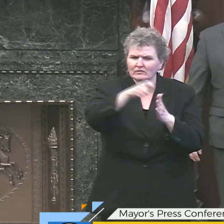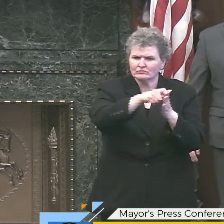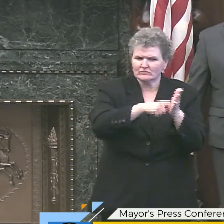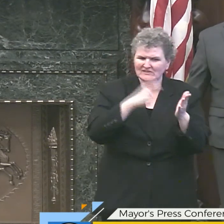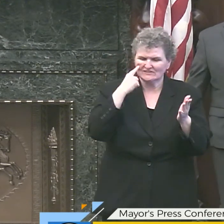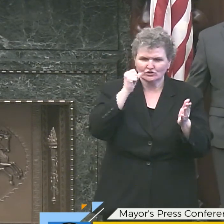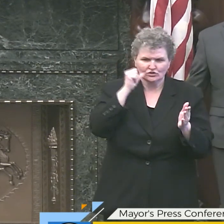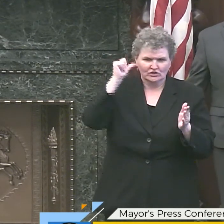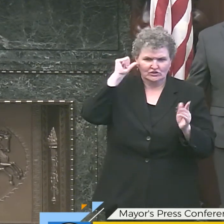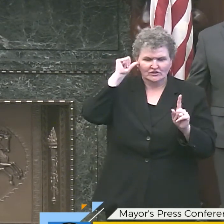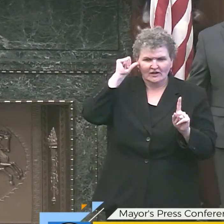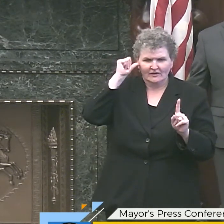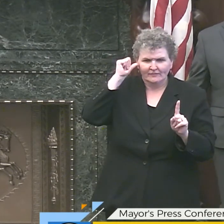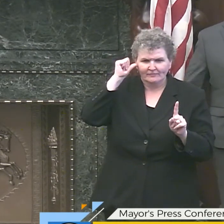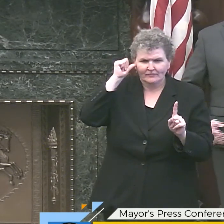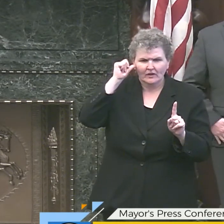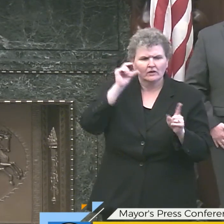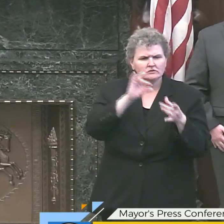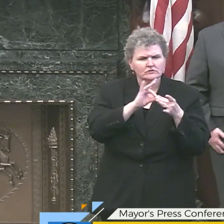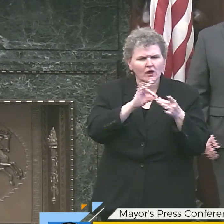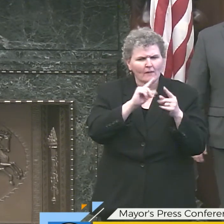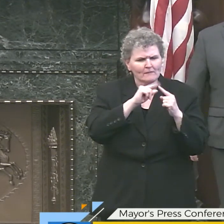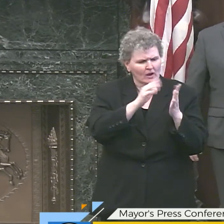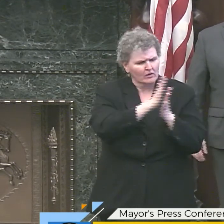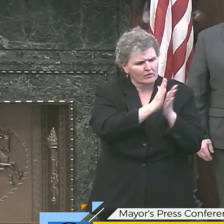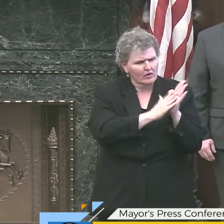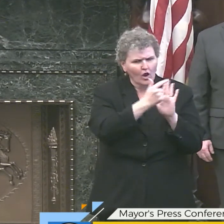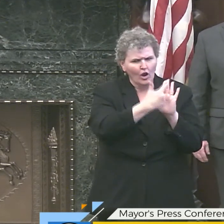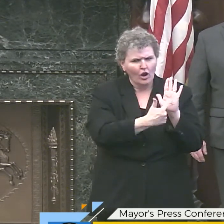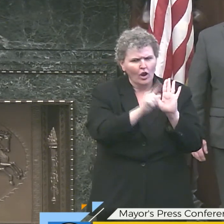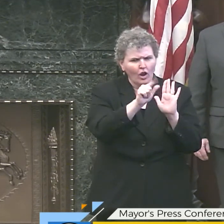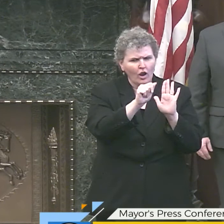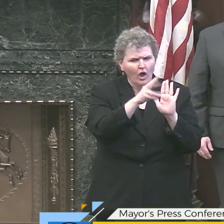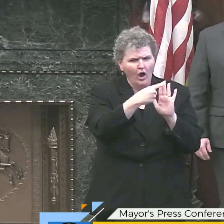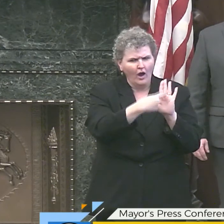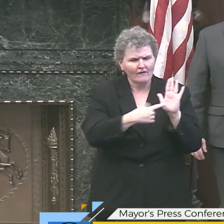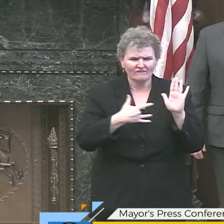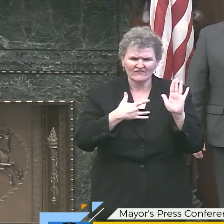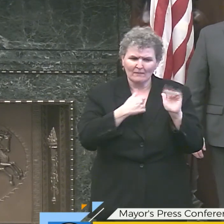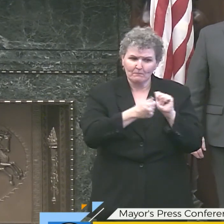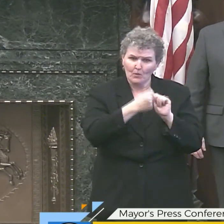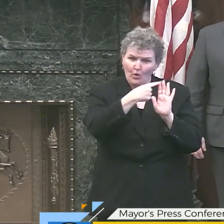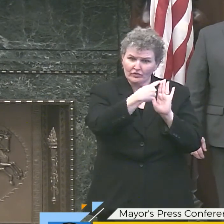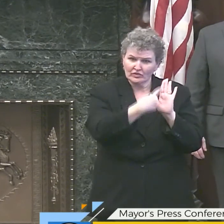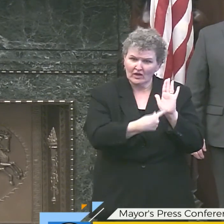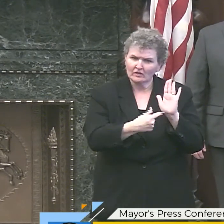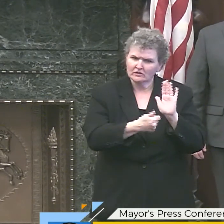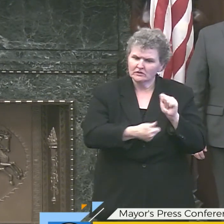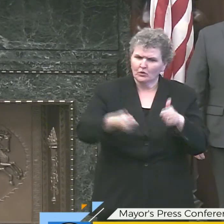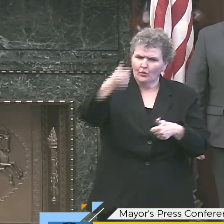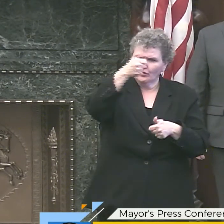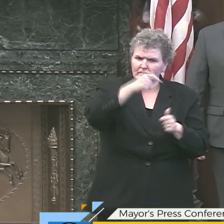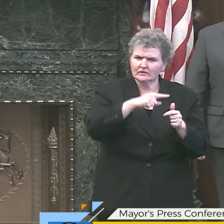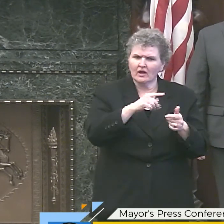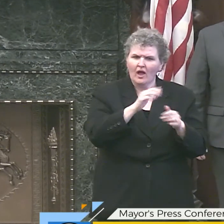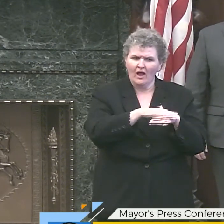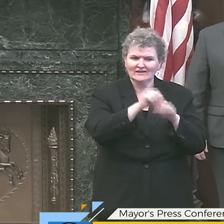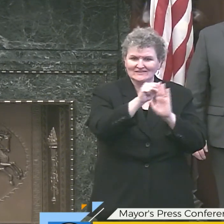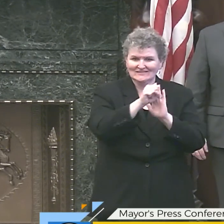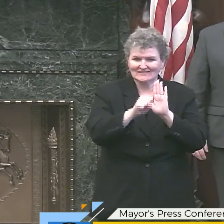to some lawyers who are kind of saying that they thought most of this authority kind of like rested more on the state